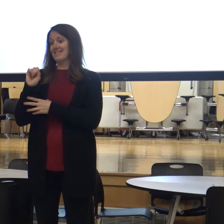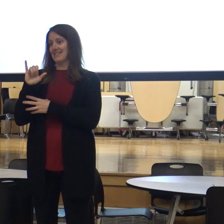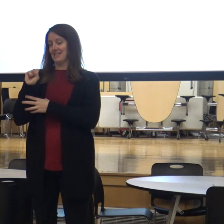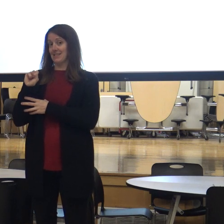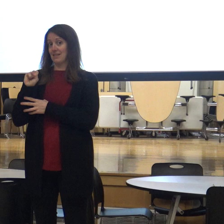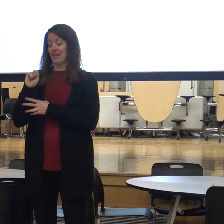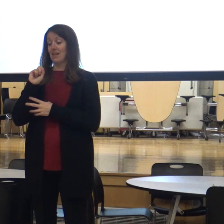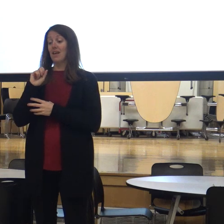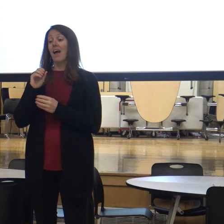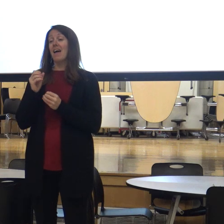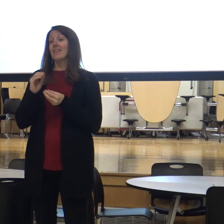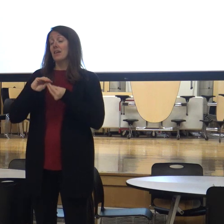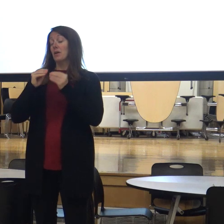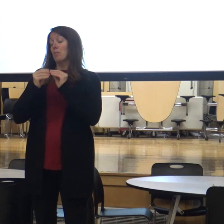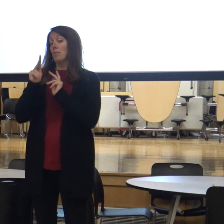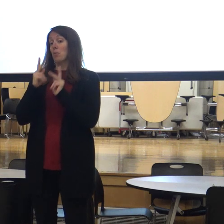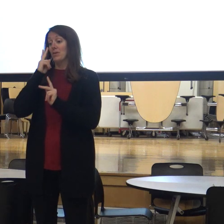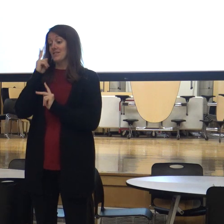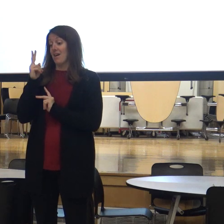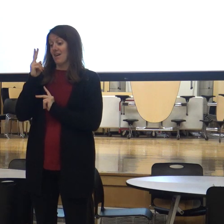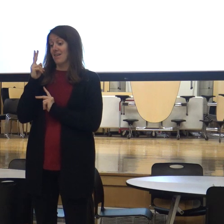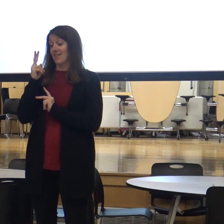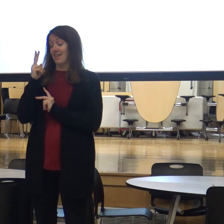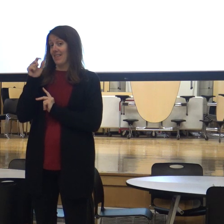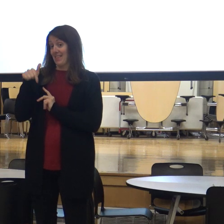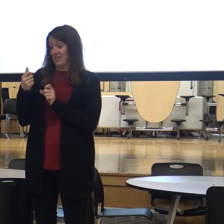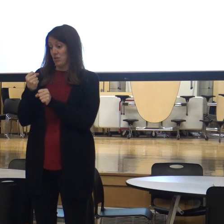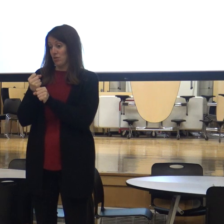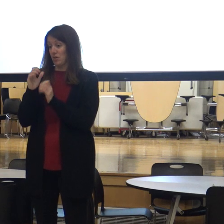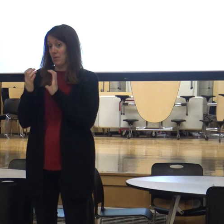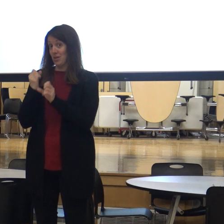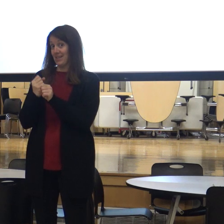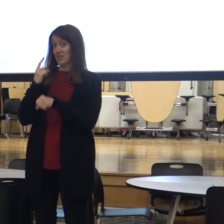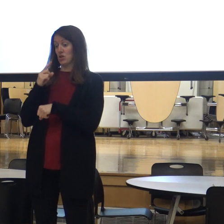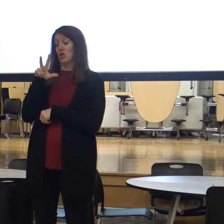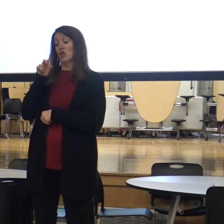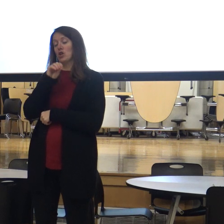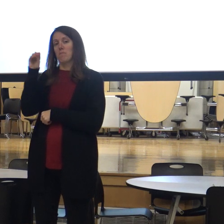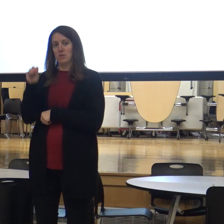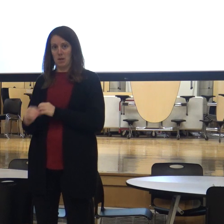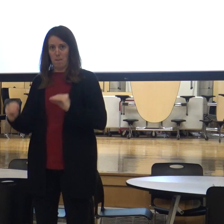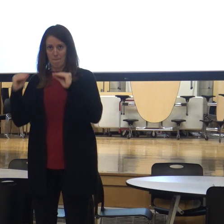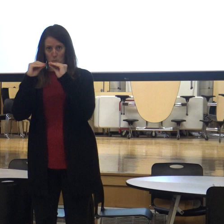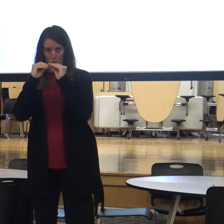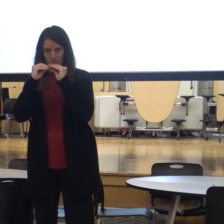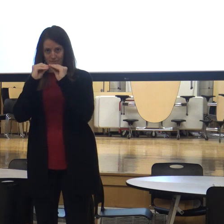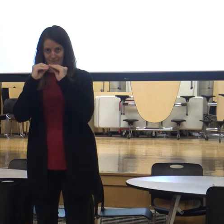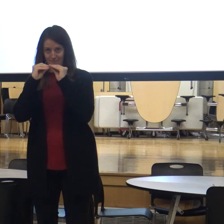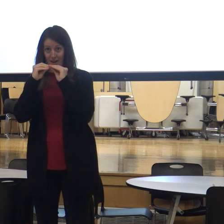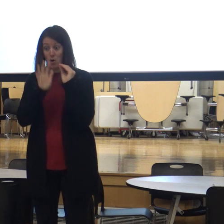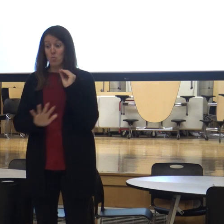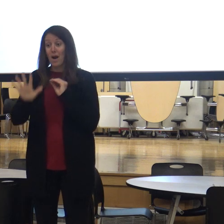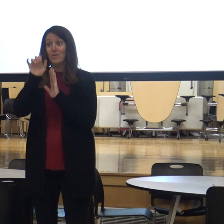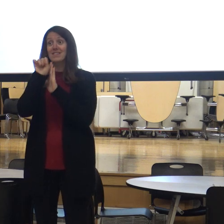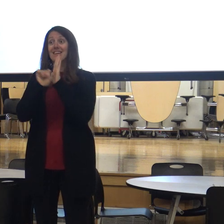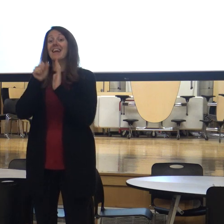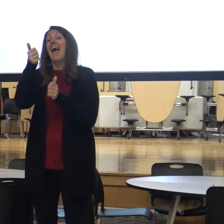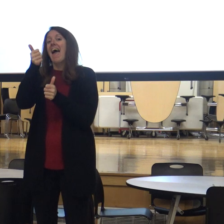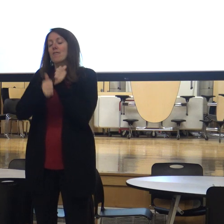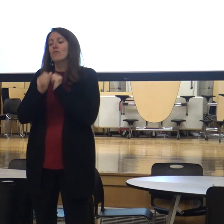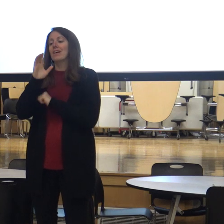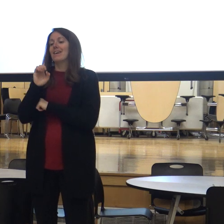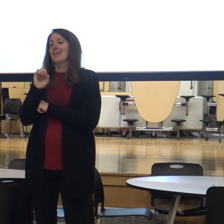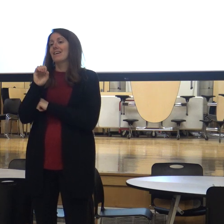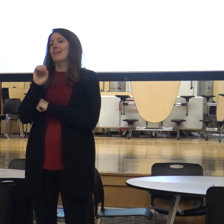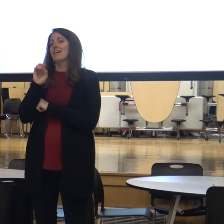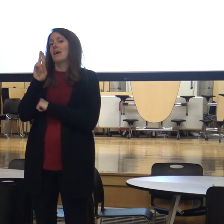higher. And I talked to other mobile crisis teams throughout the state. Every county has to have a mobile crisis team. And theirs was